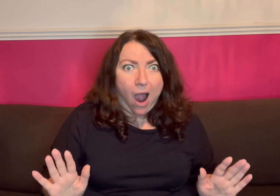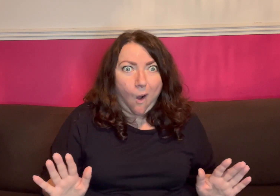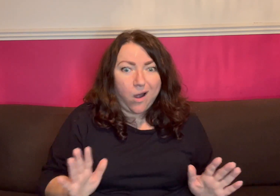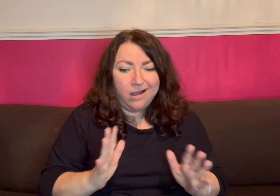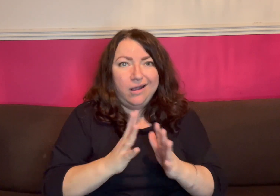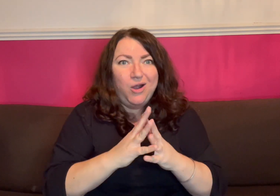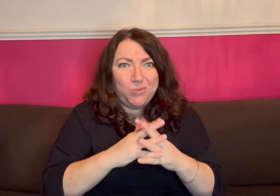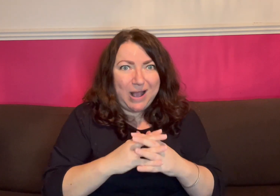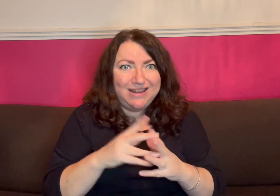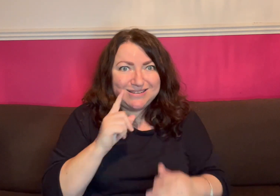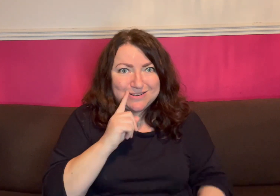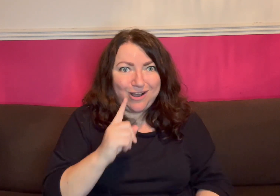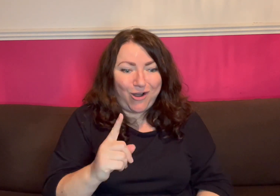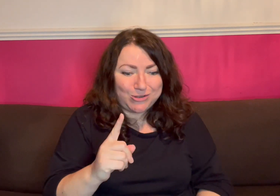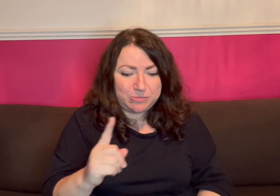Wow, Wellington gasped.